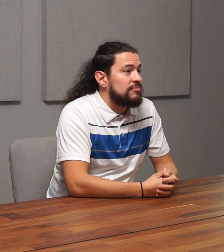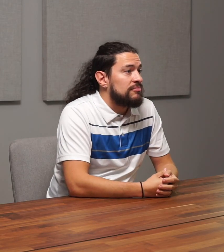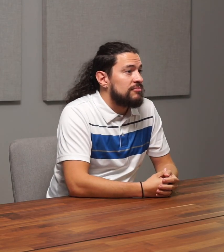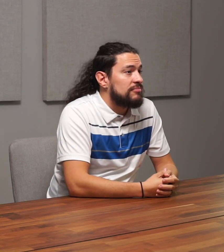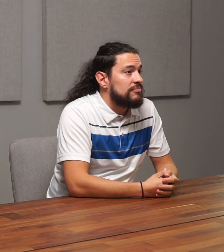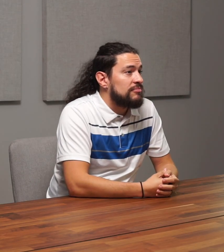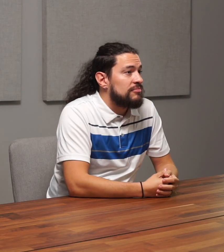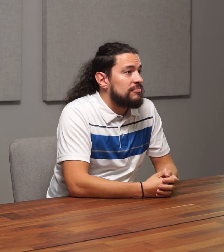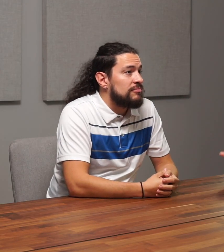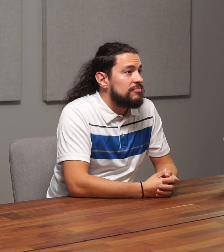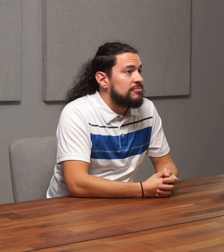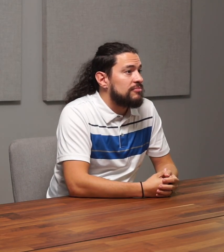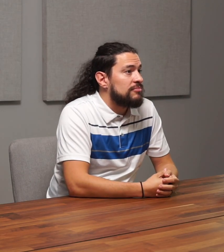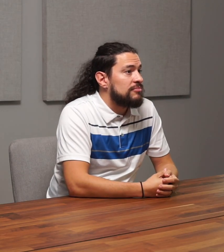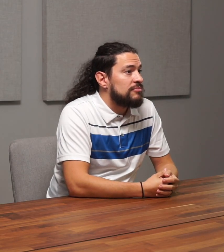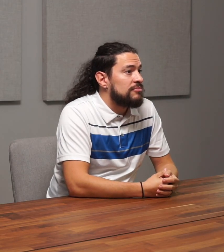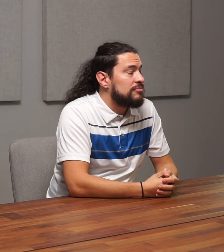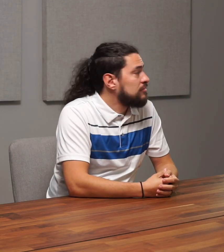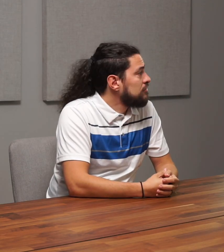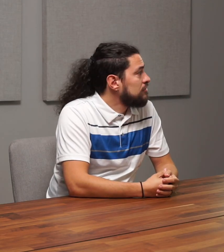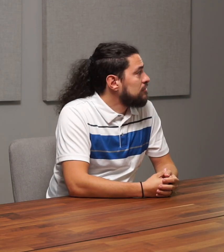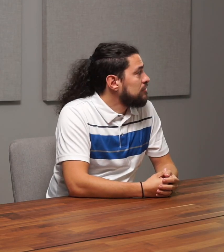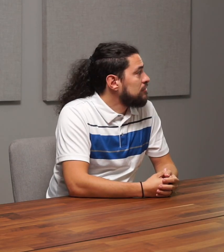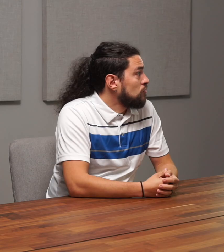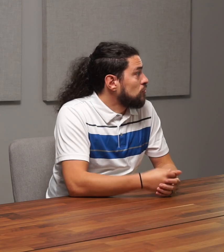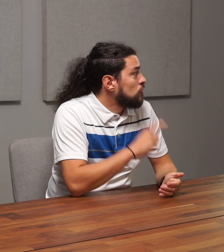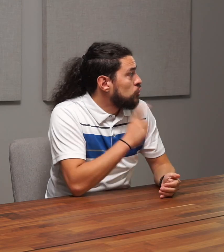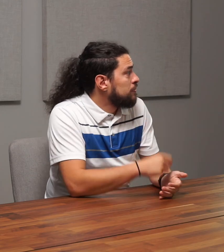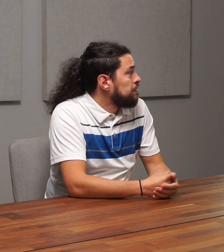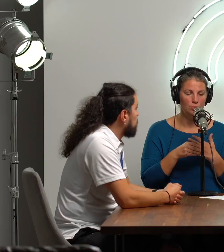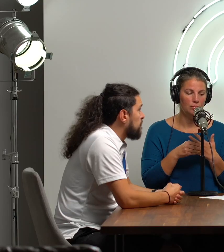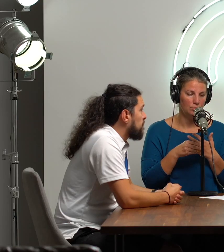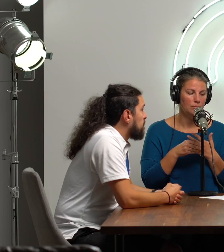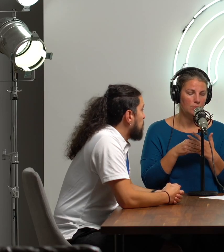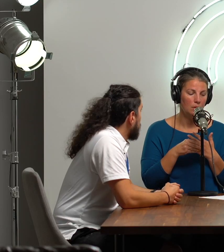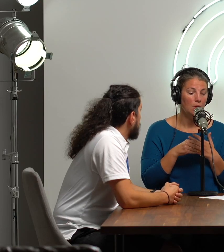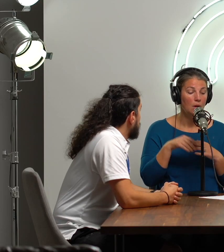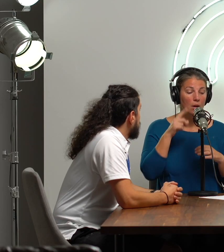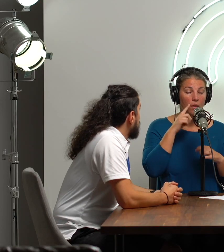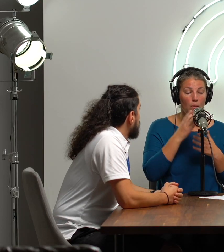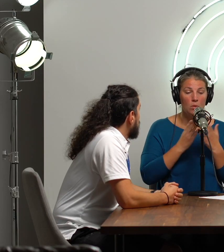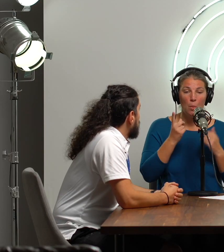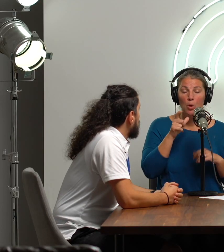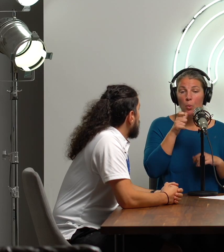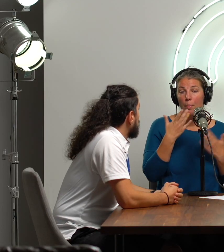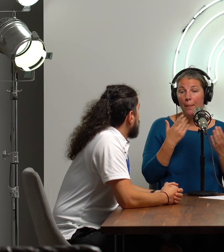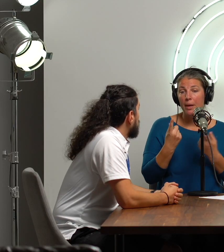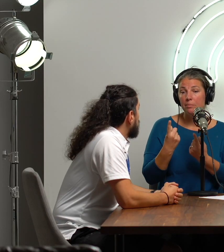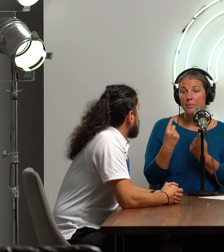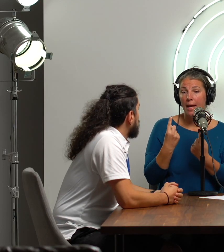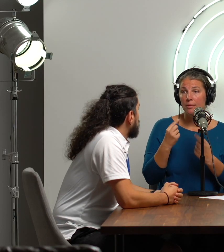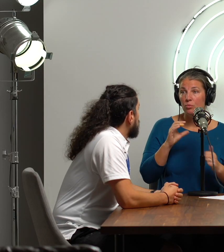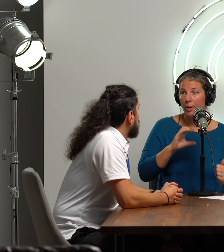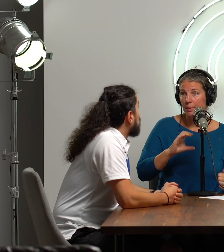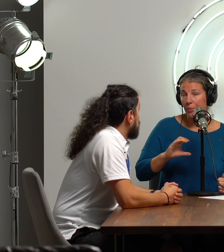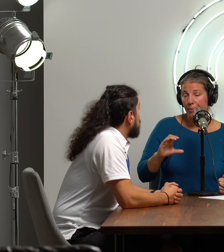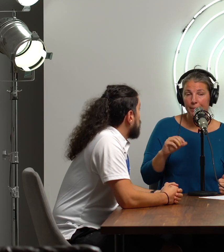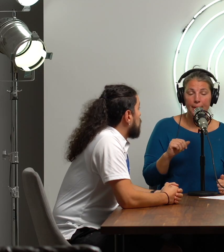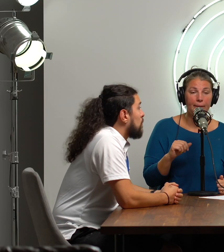great last question just for someone who maybe attends Christ community and sees our